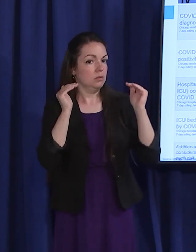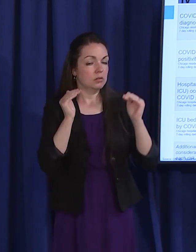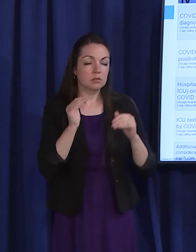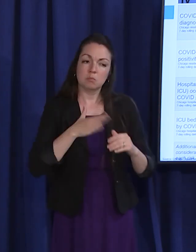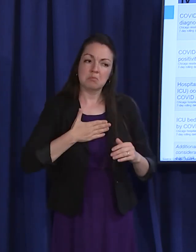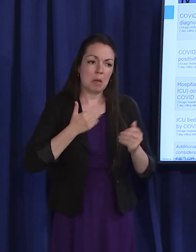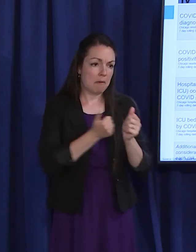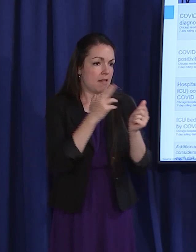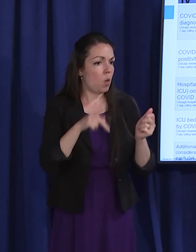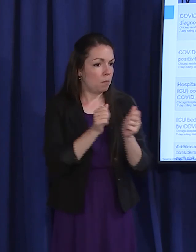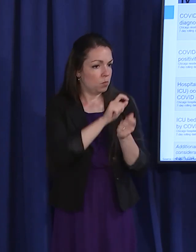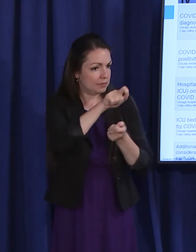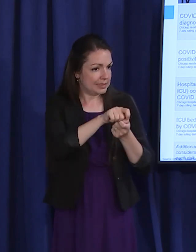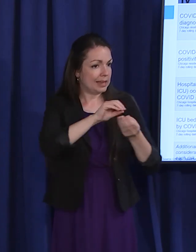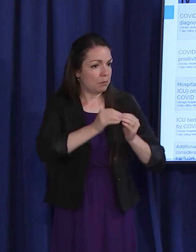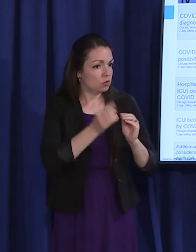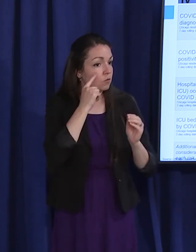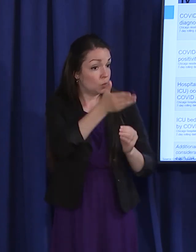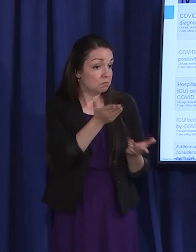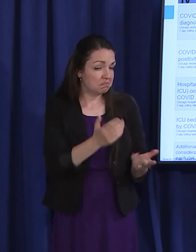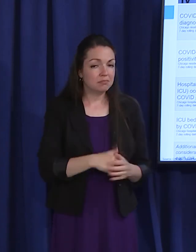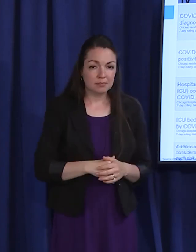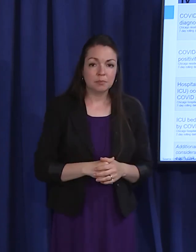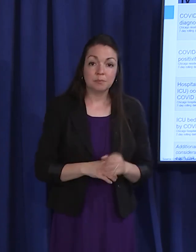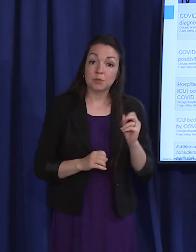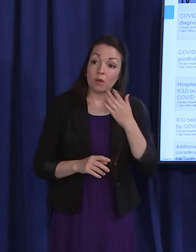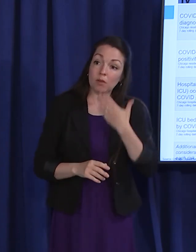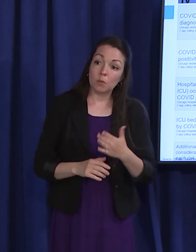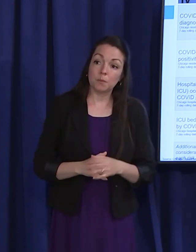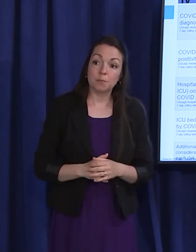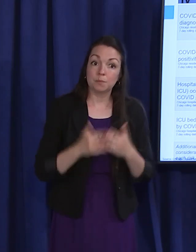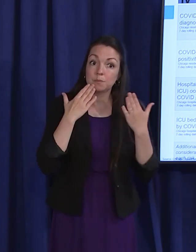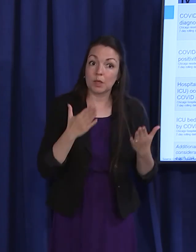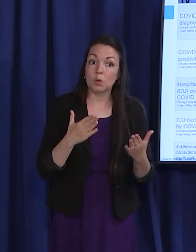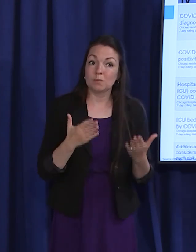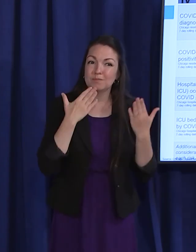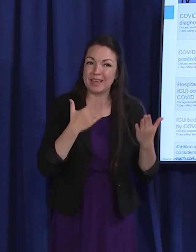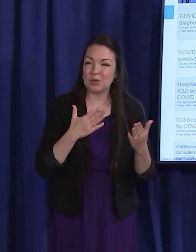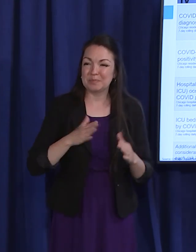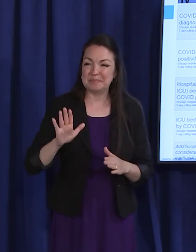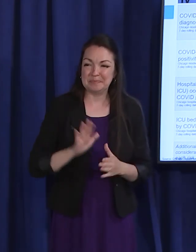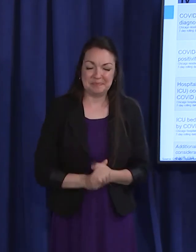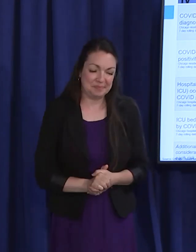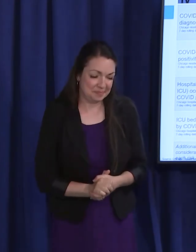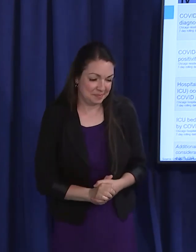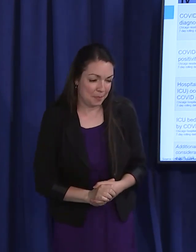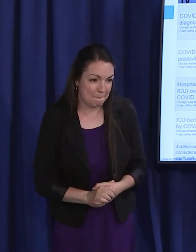follow up with the exact racial breakdown for you. Okay. Yep. All right, thank you.